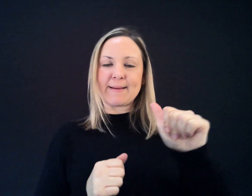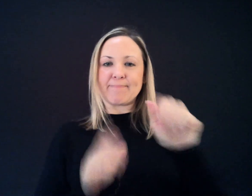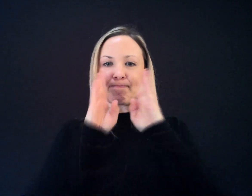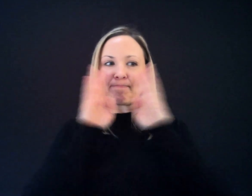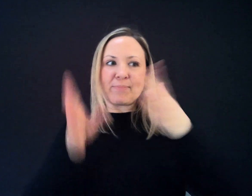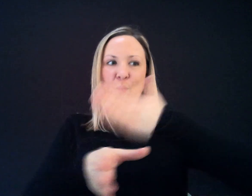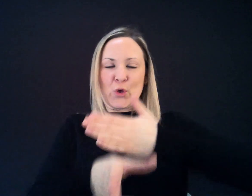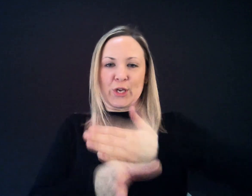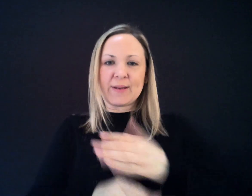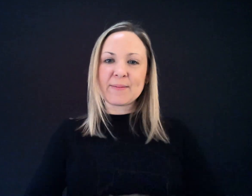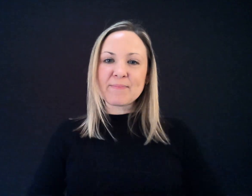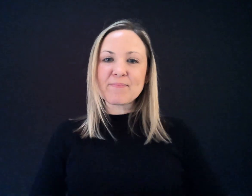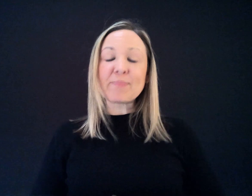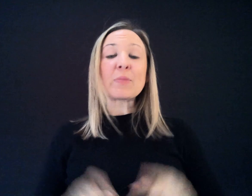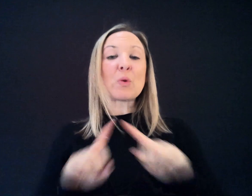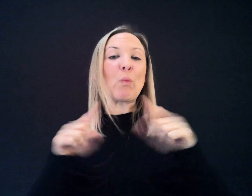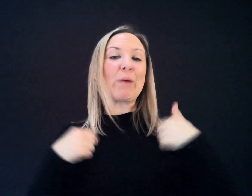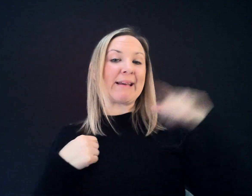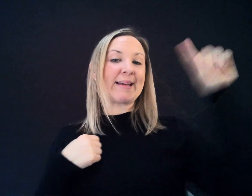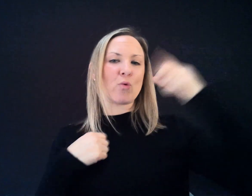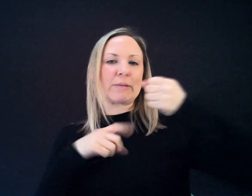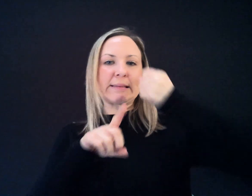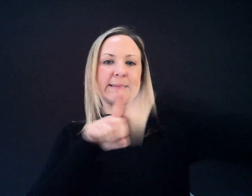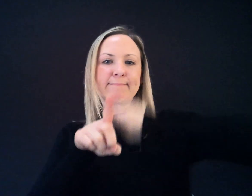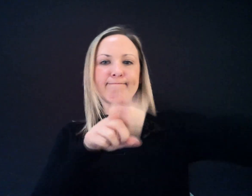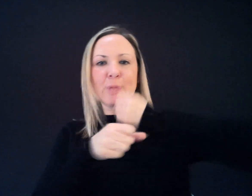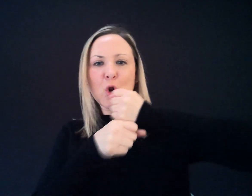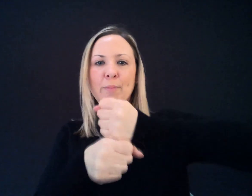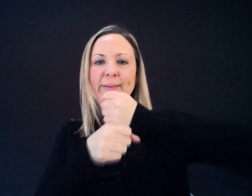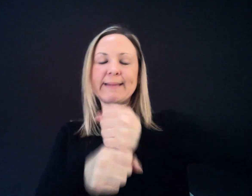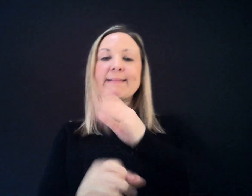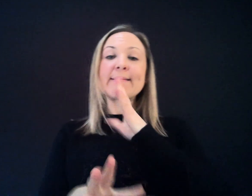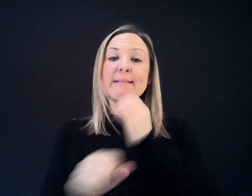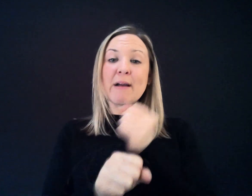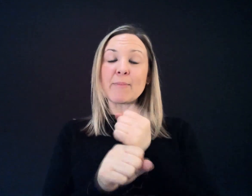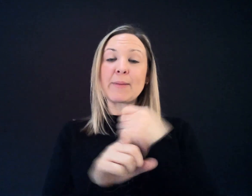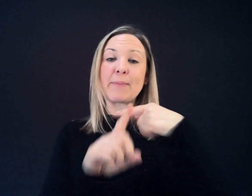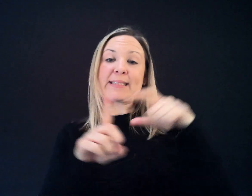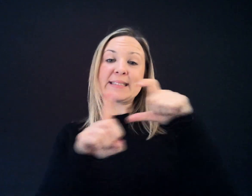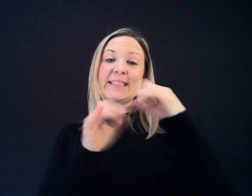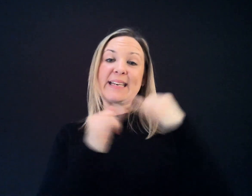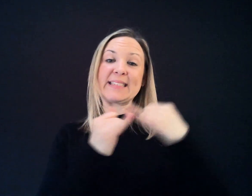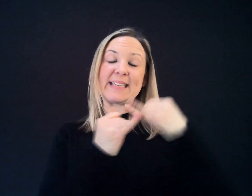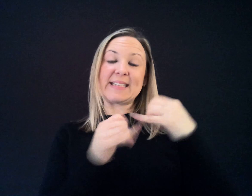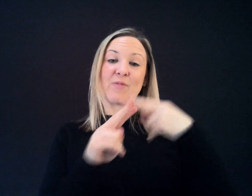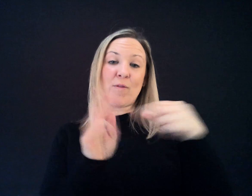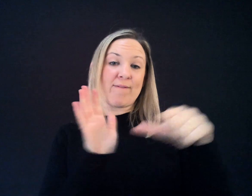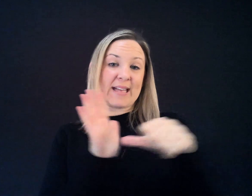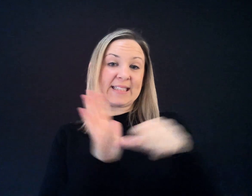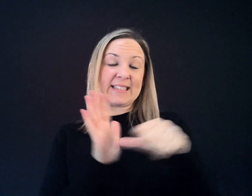We are currently lobbying government and DSS for funding as we continue to operate supported by